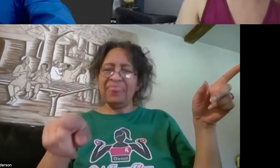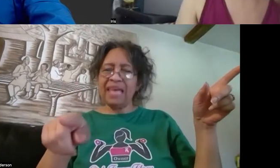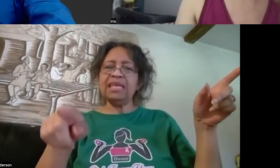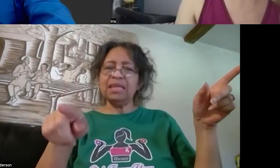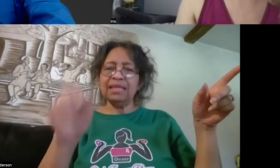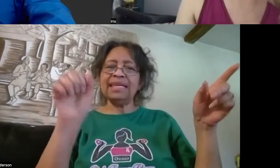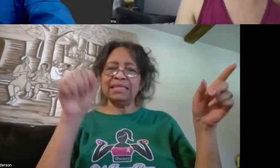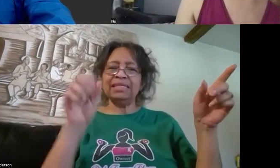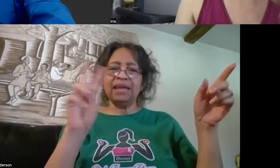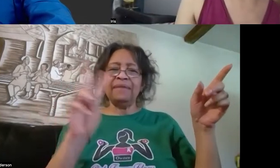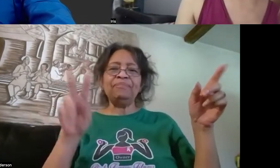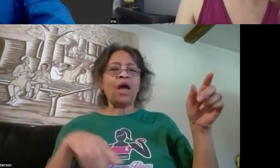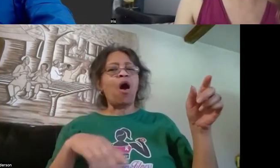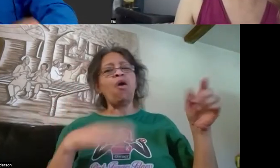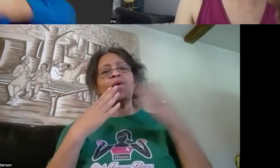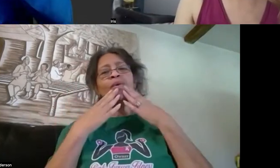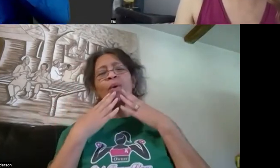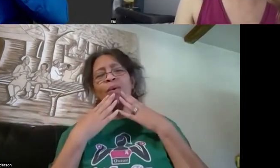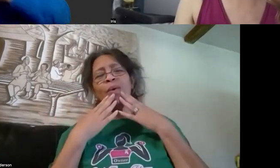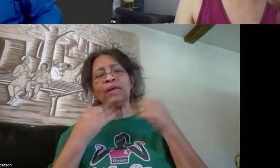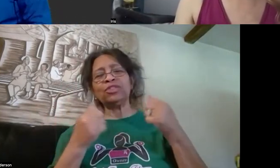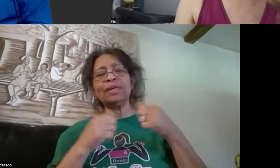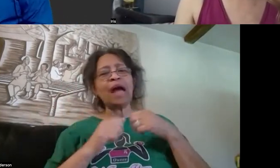I think yes. Victor, maybe.